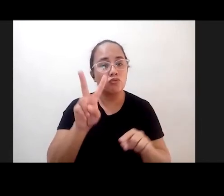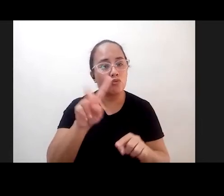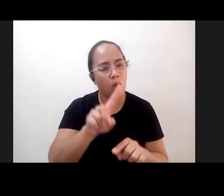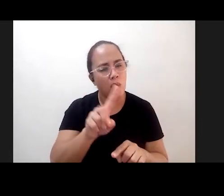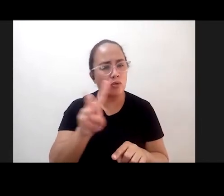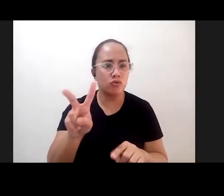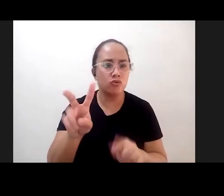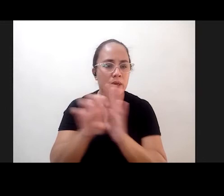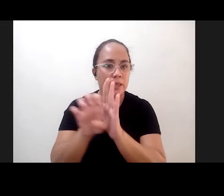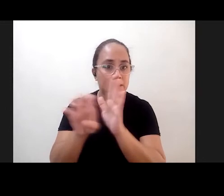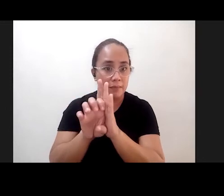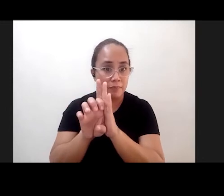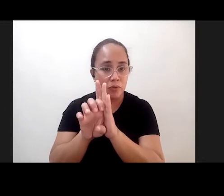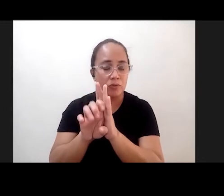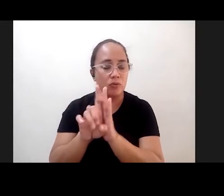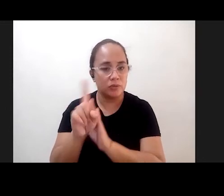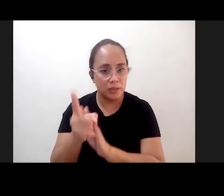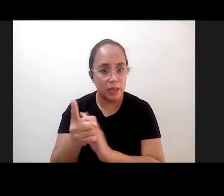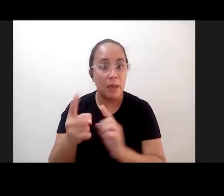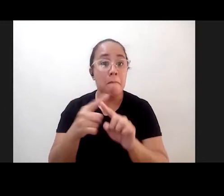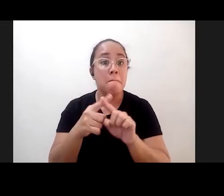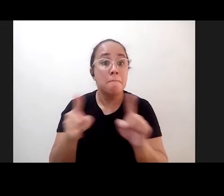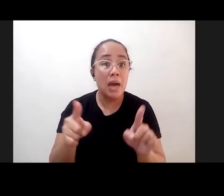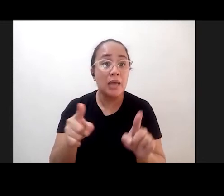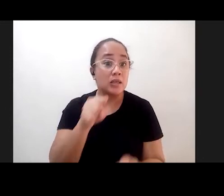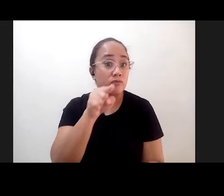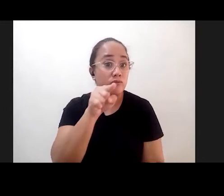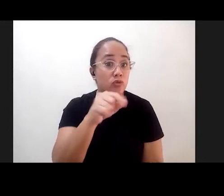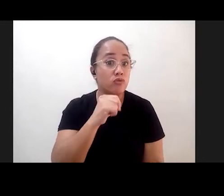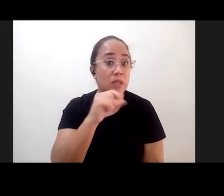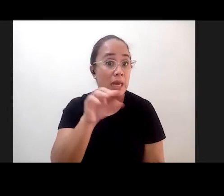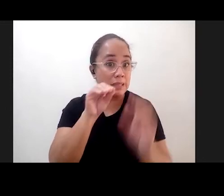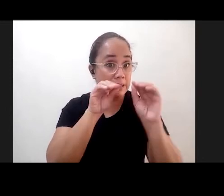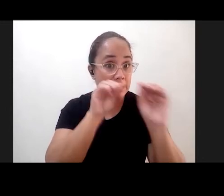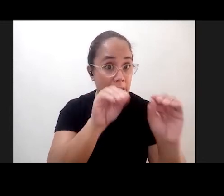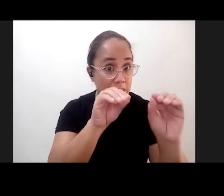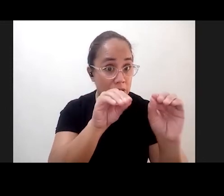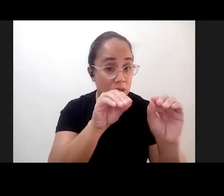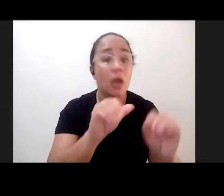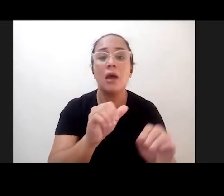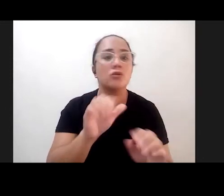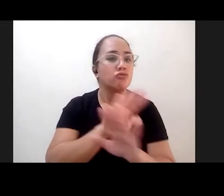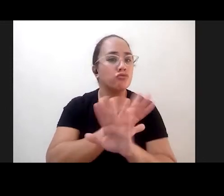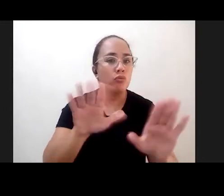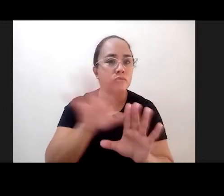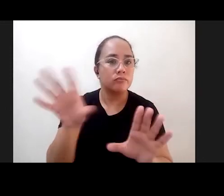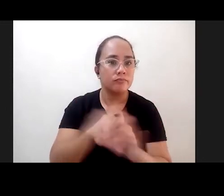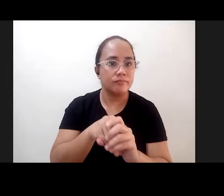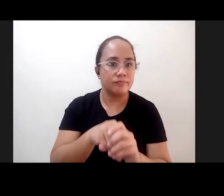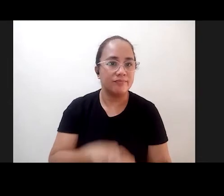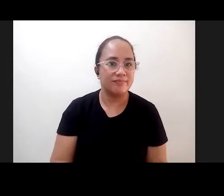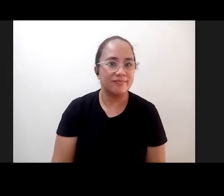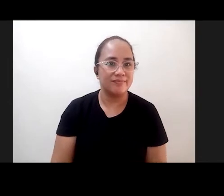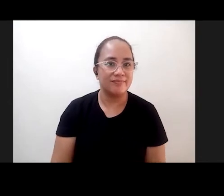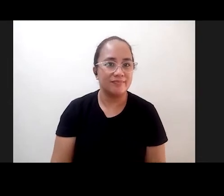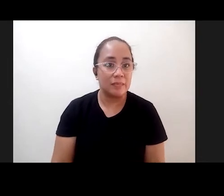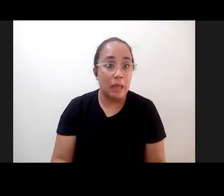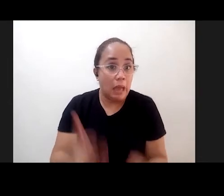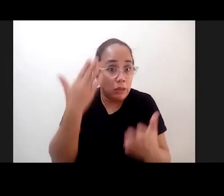teach it at all, then you should not include it. I don't know if that's clear or